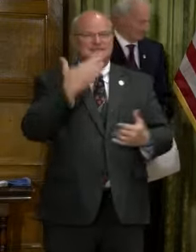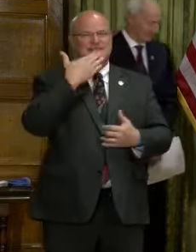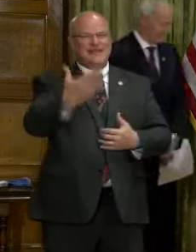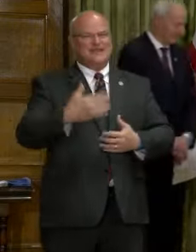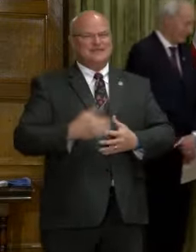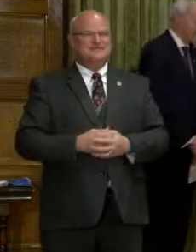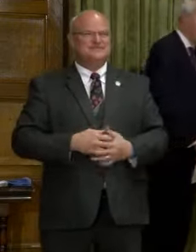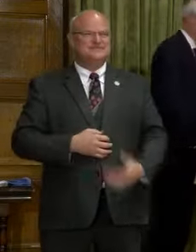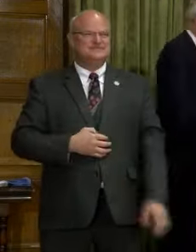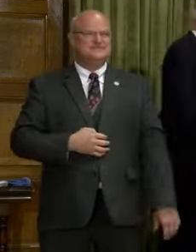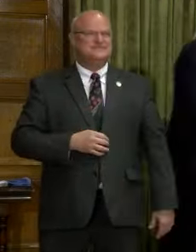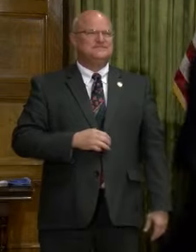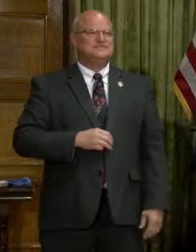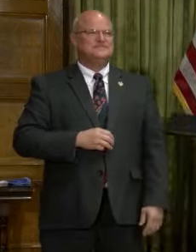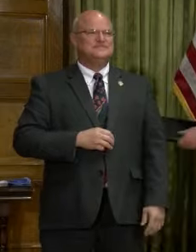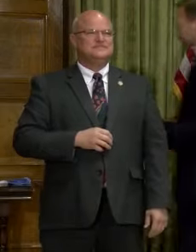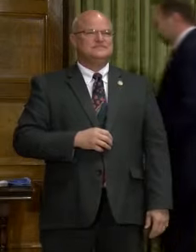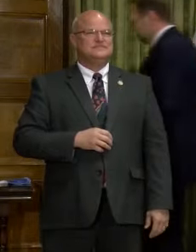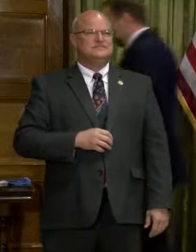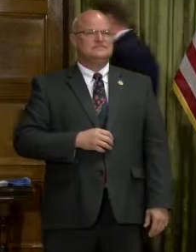Thank you.